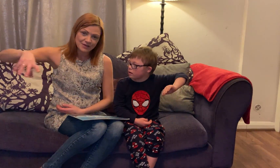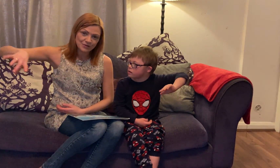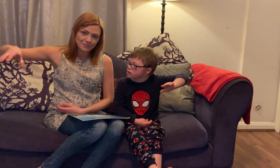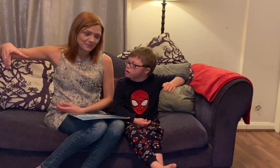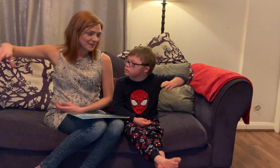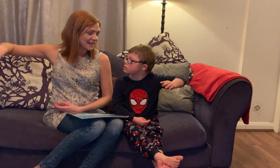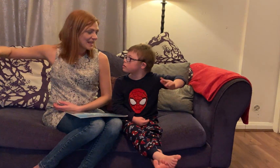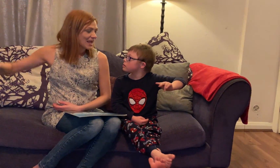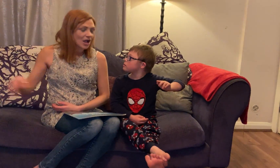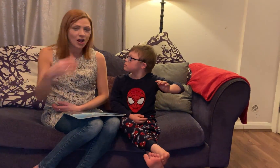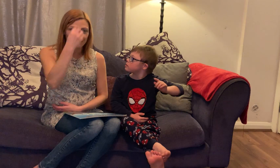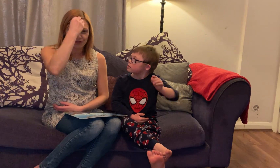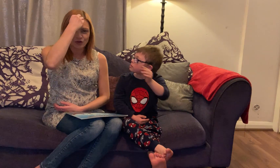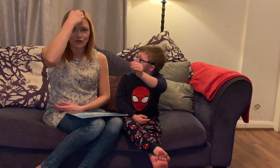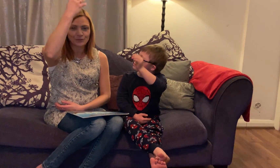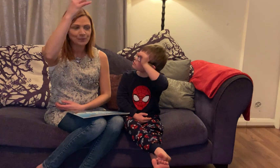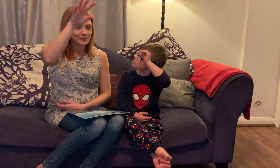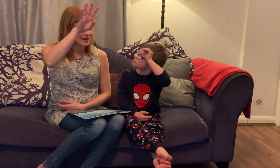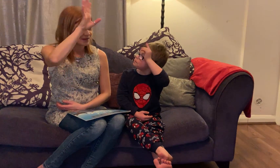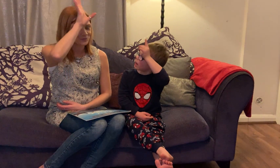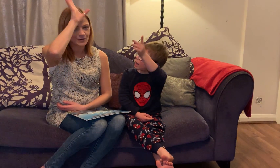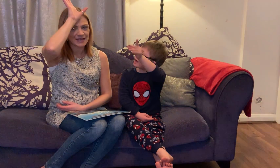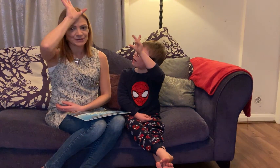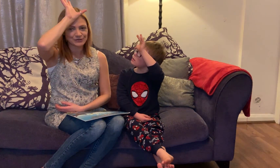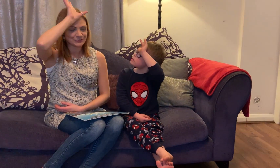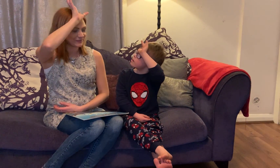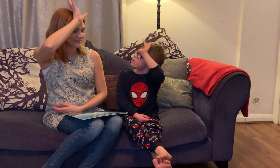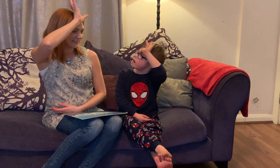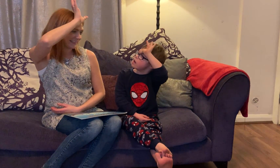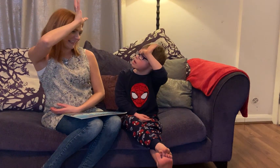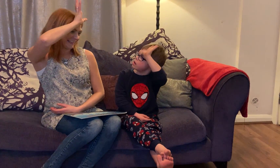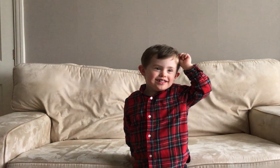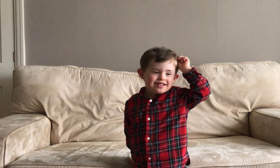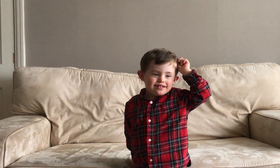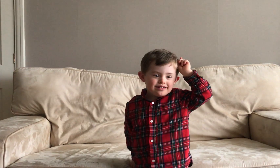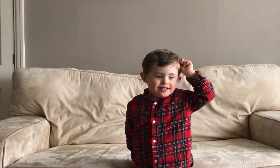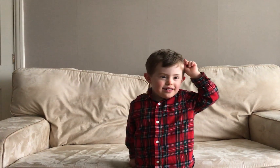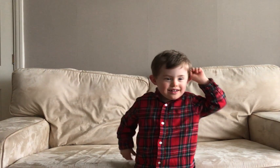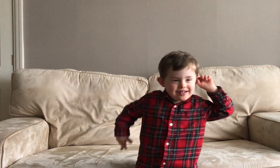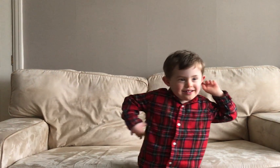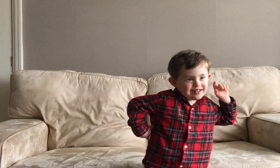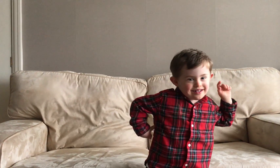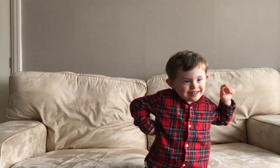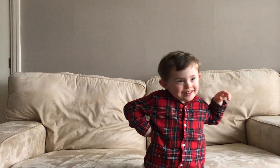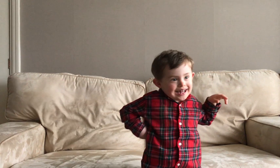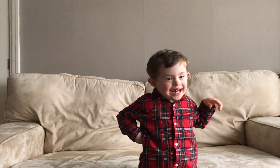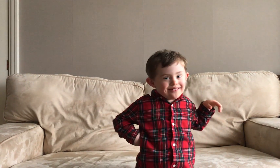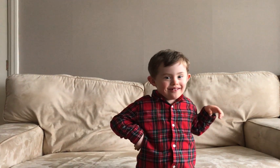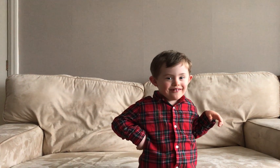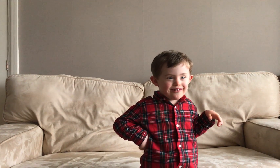tale of the humpback whale. He held it out of